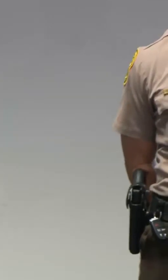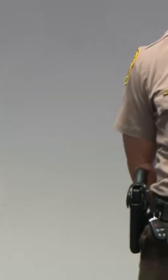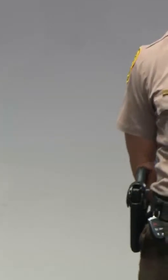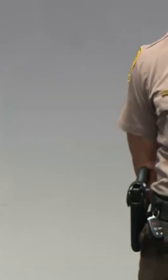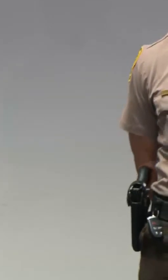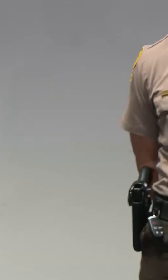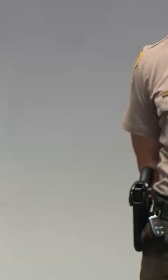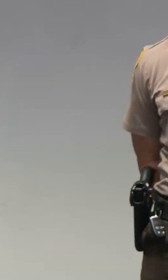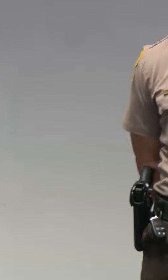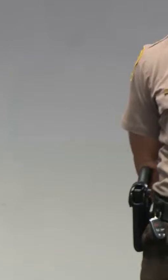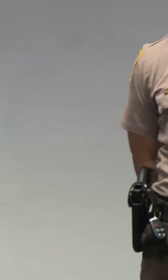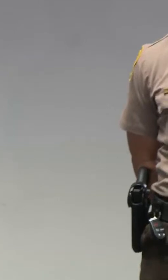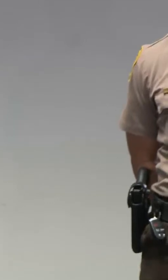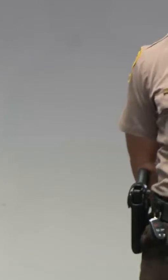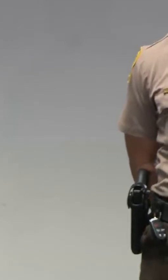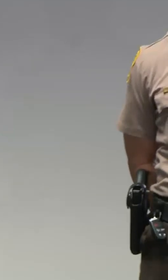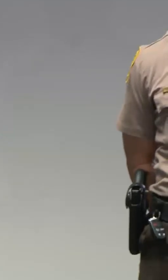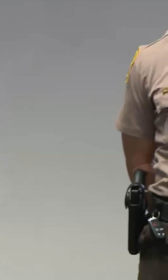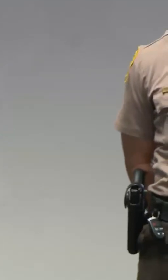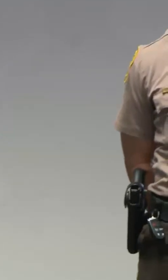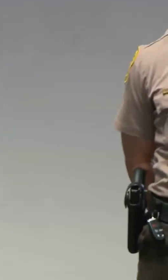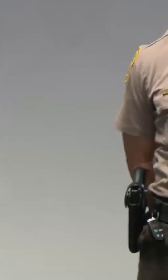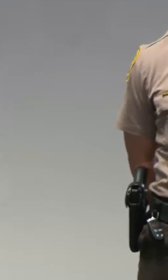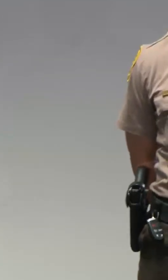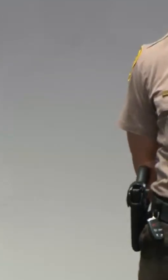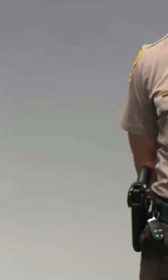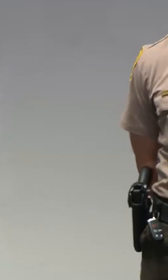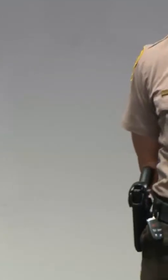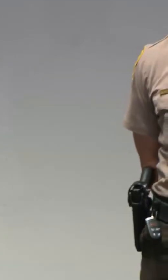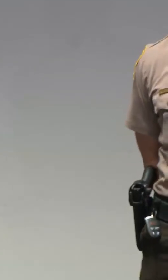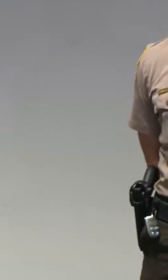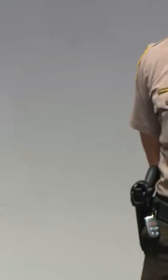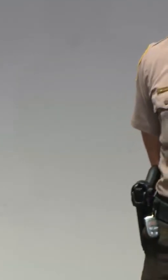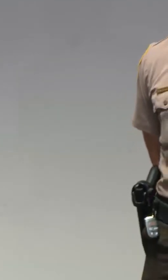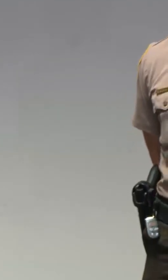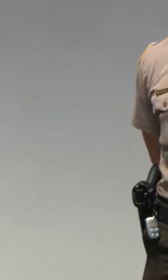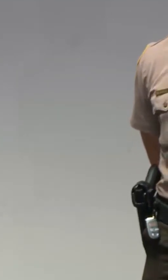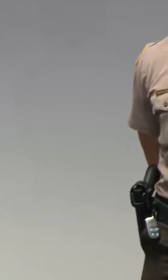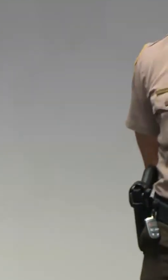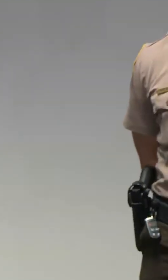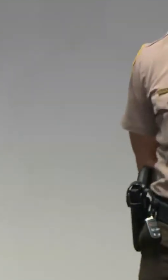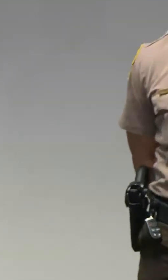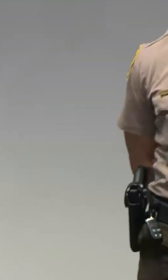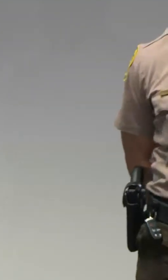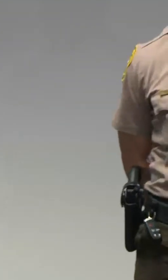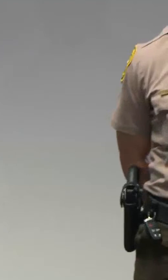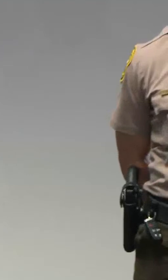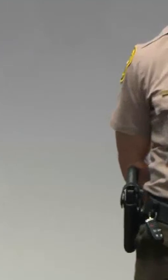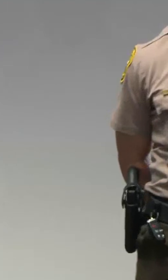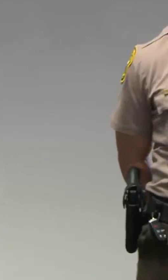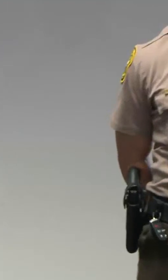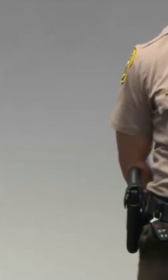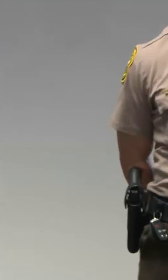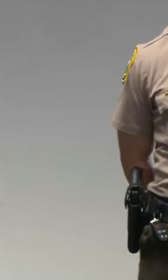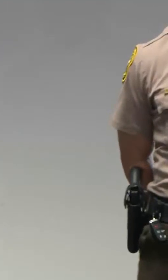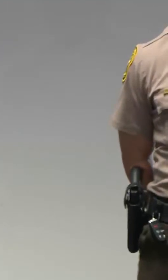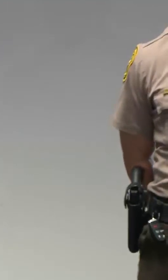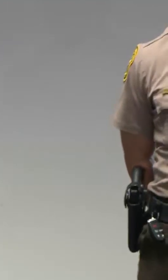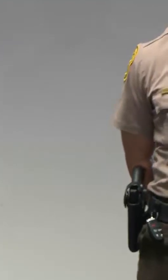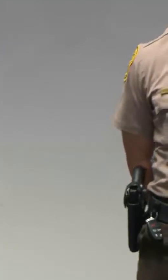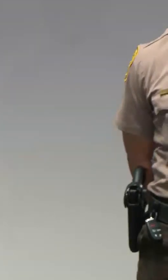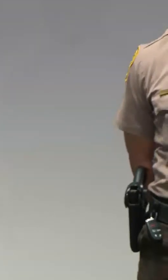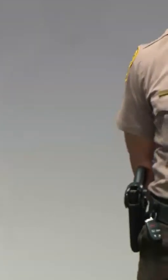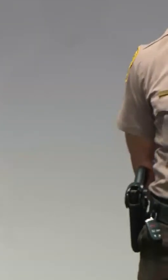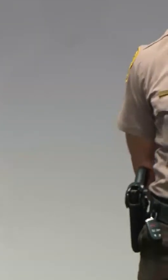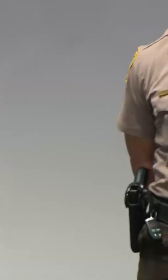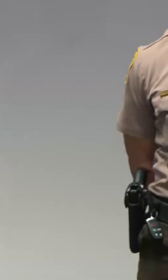causing that sort of picture? As far as we could tell, 99.9% of the people that were there for a peaceful, constructive protest, that were there